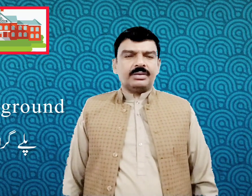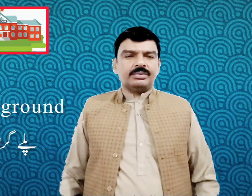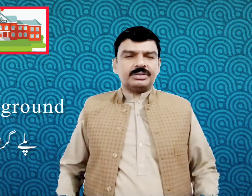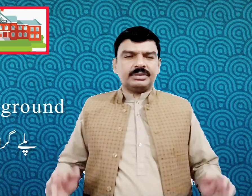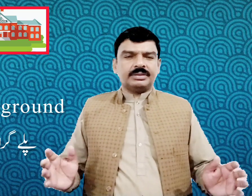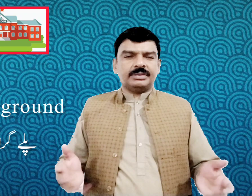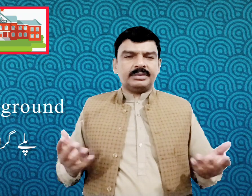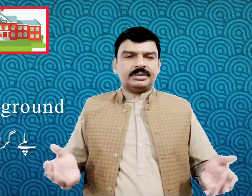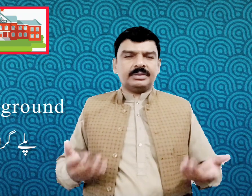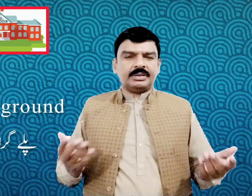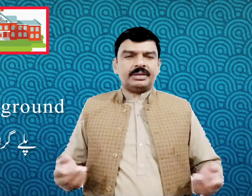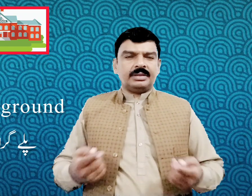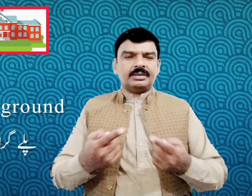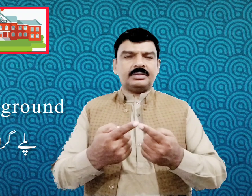playground, khelna,